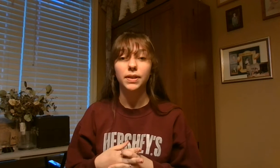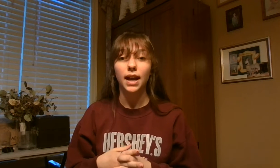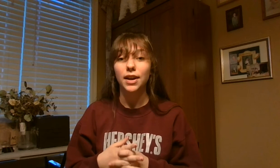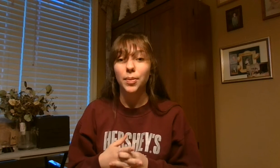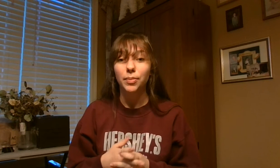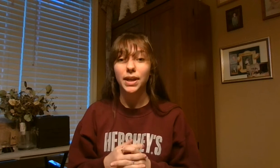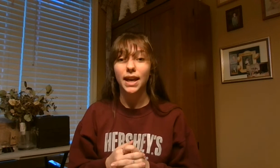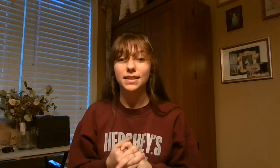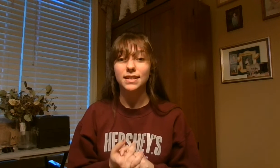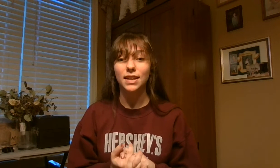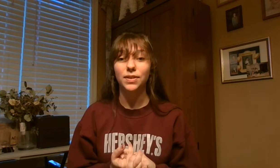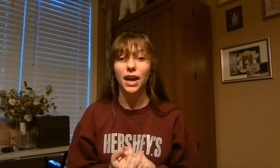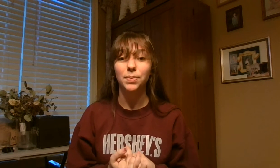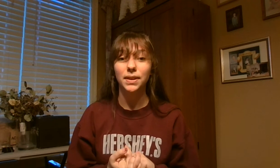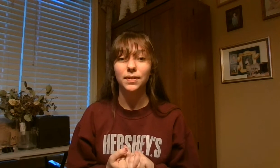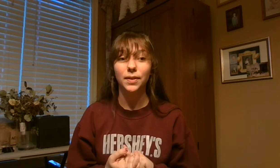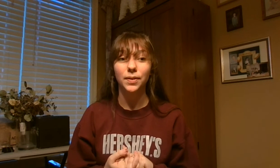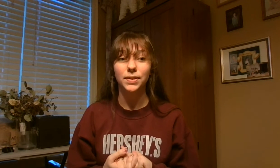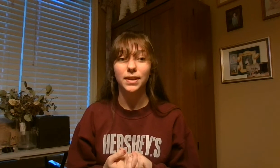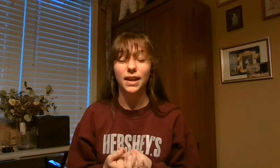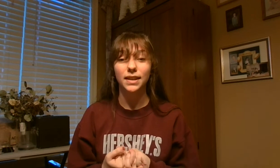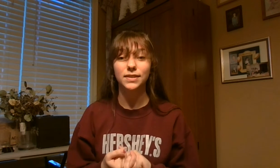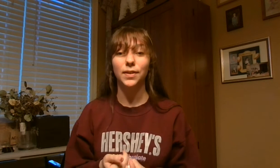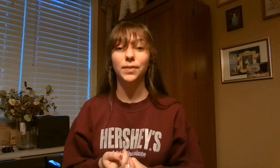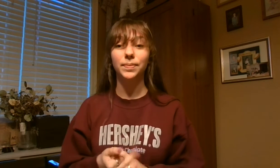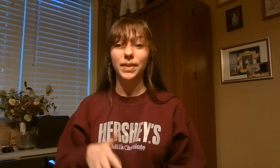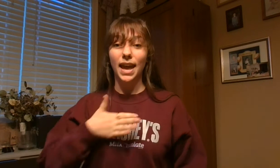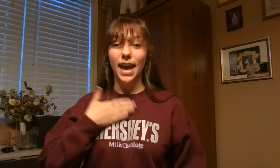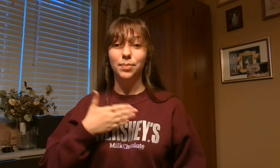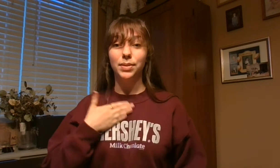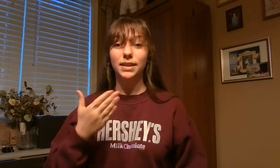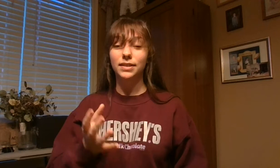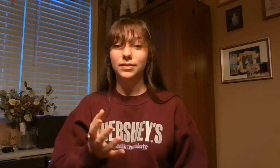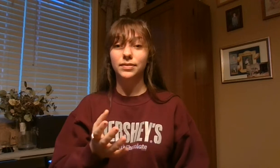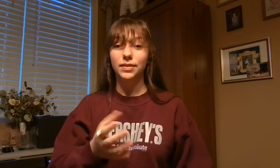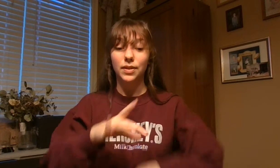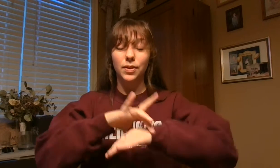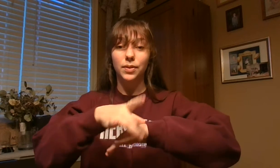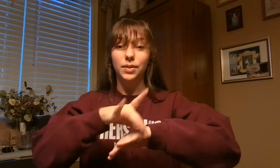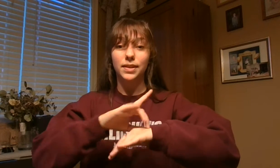I hope everybody has a safe and happy Earth Day. So happy Earth.